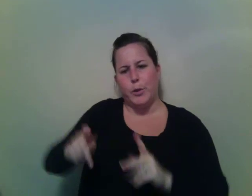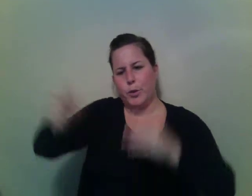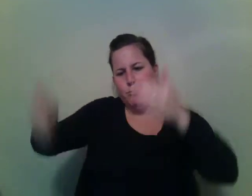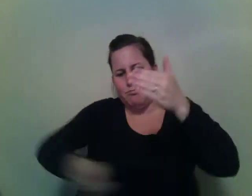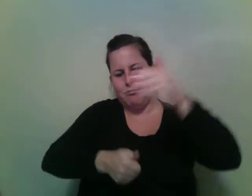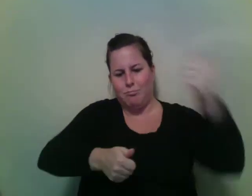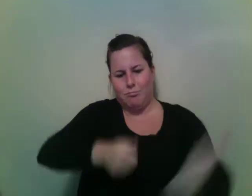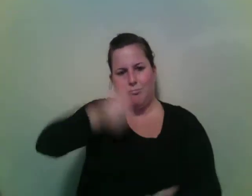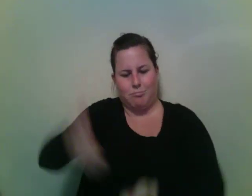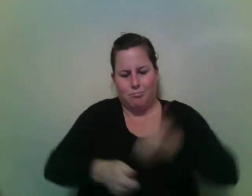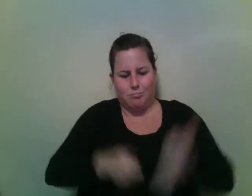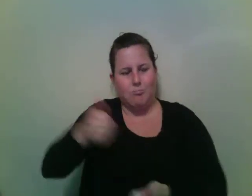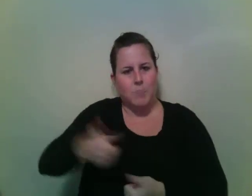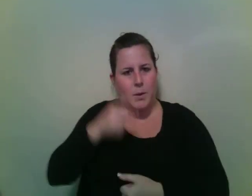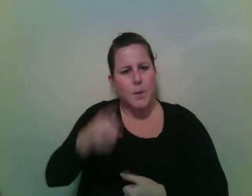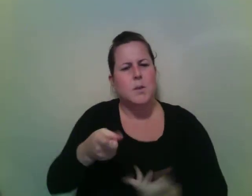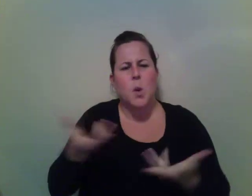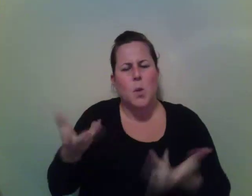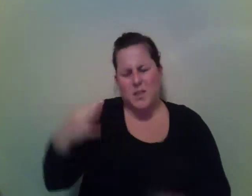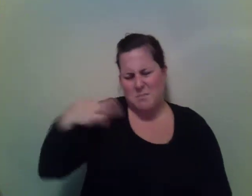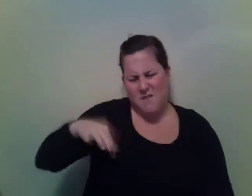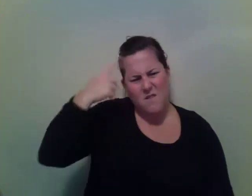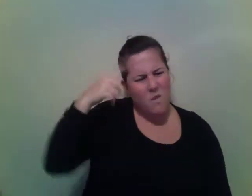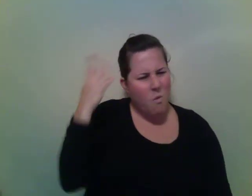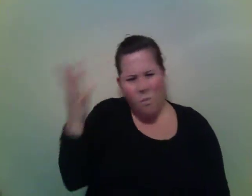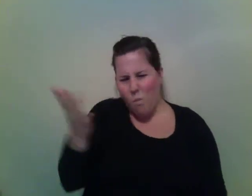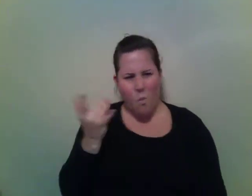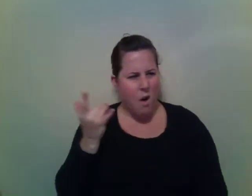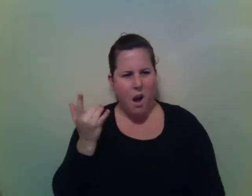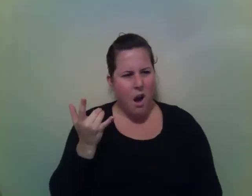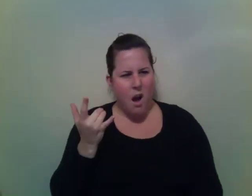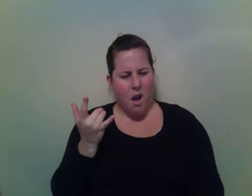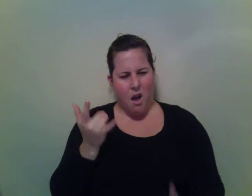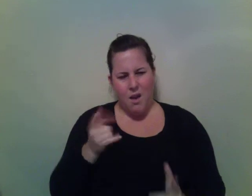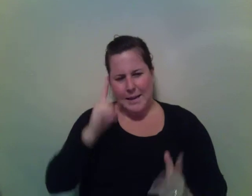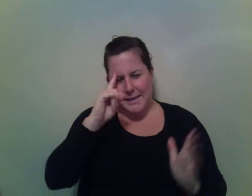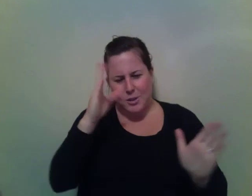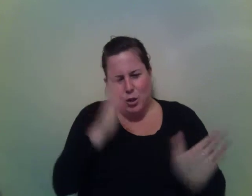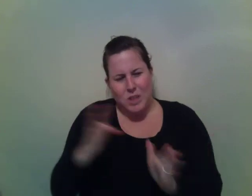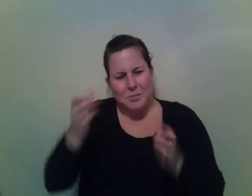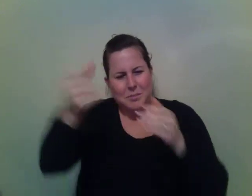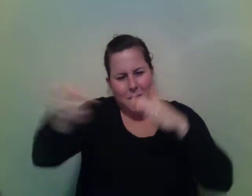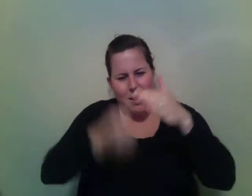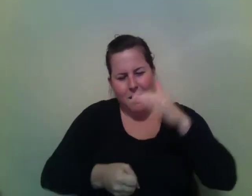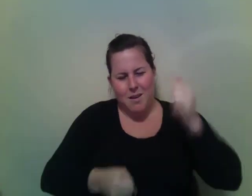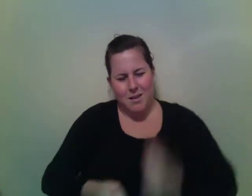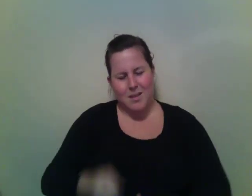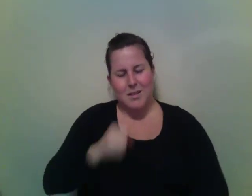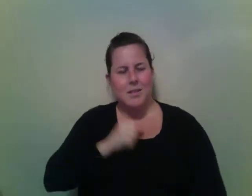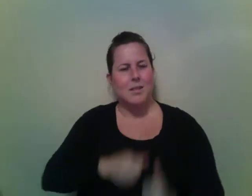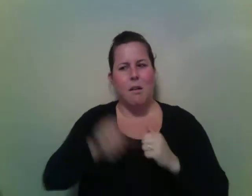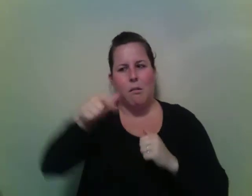So what are the benefits of doing that? Why strategically place someone? Well, if you help your team grow,